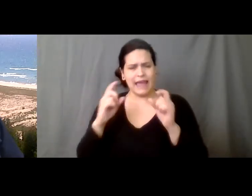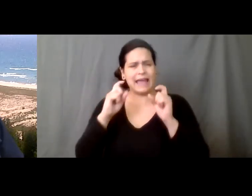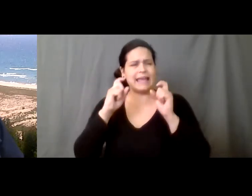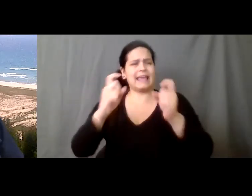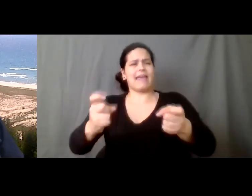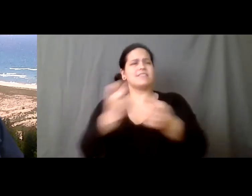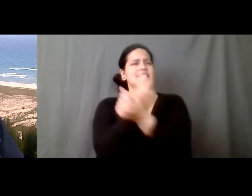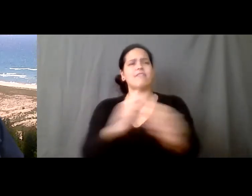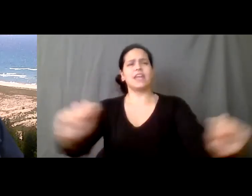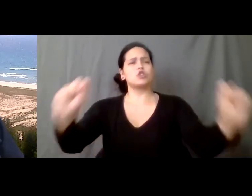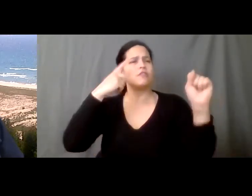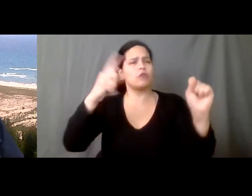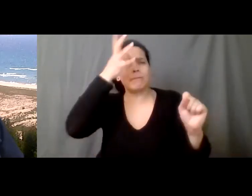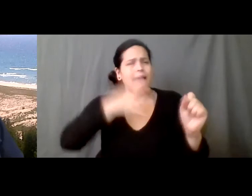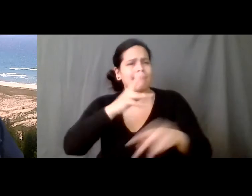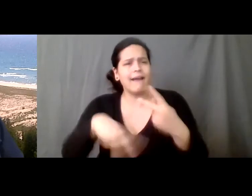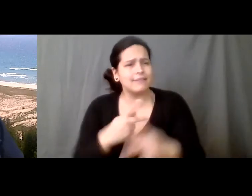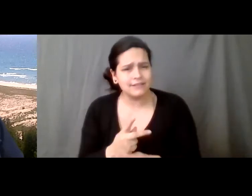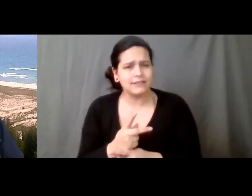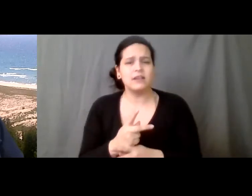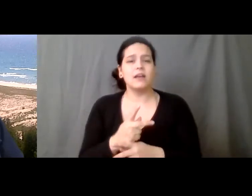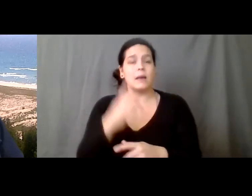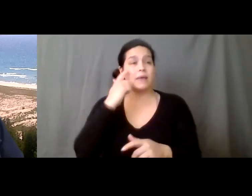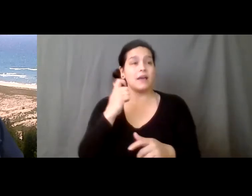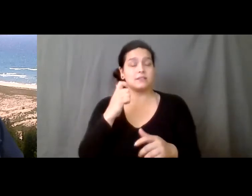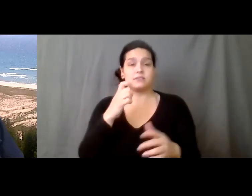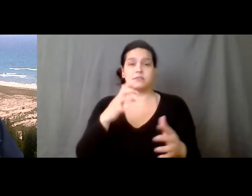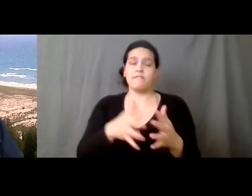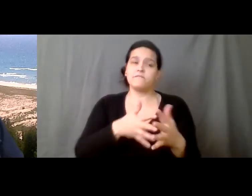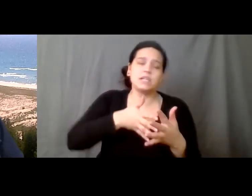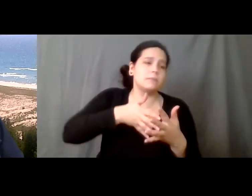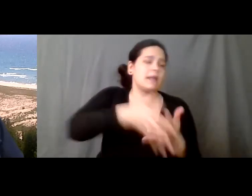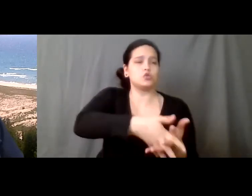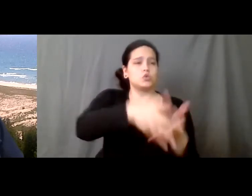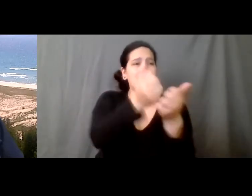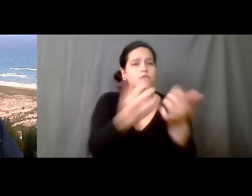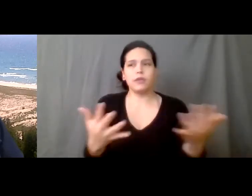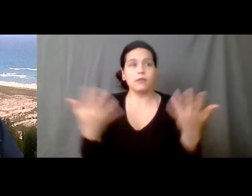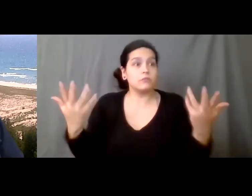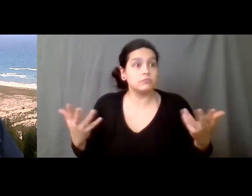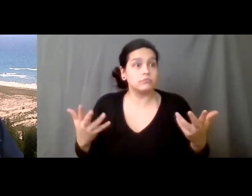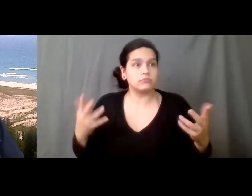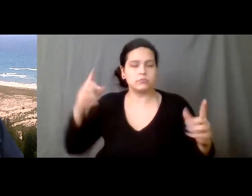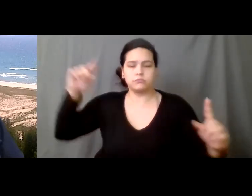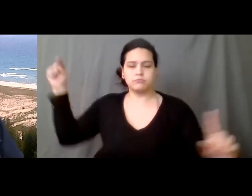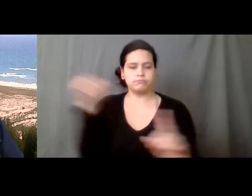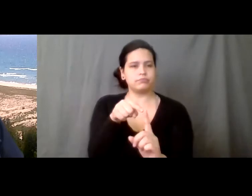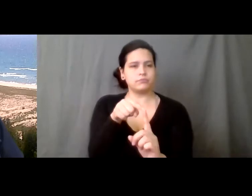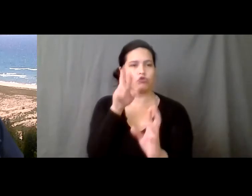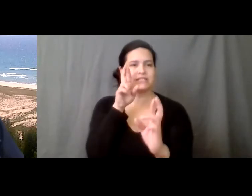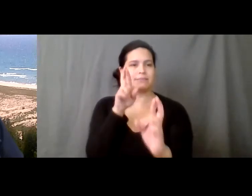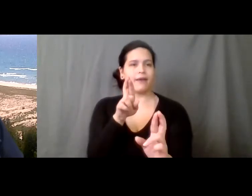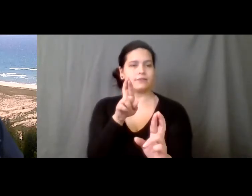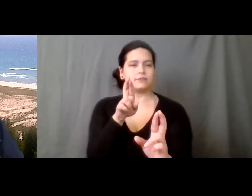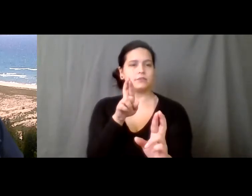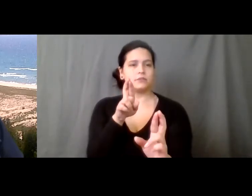because fundamental to all of them is respect. And lack of respect for the natural